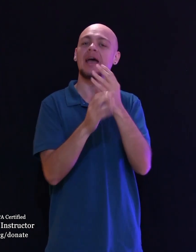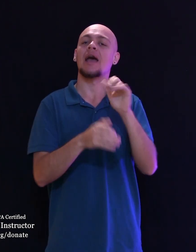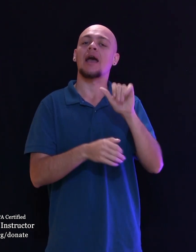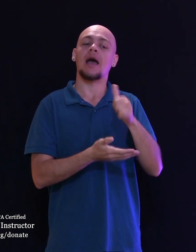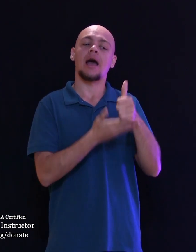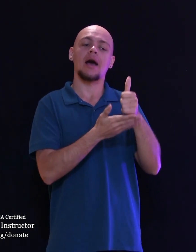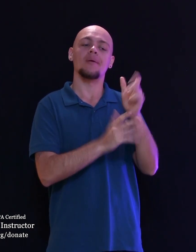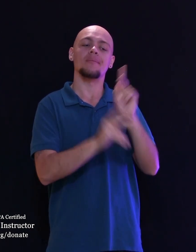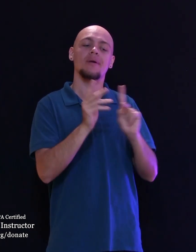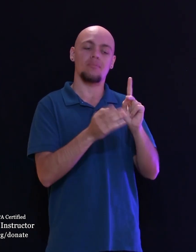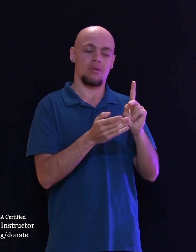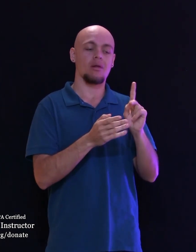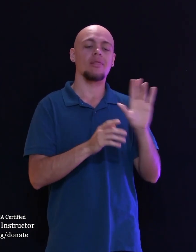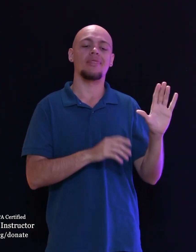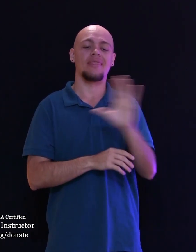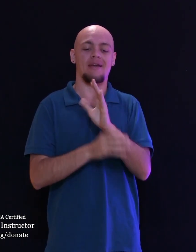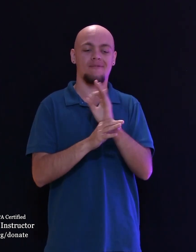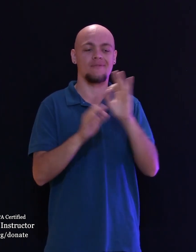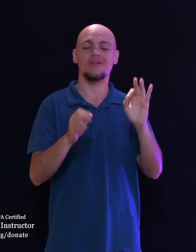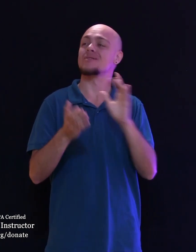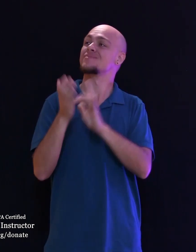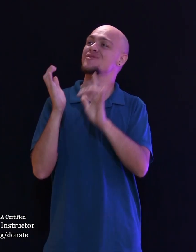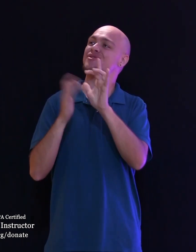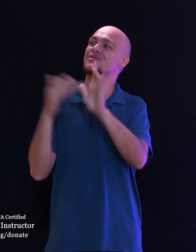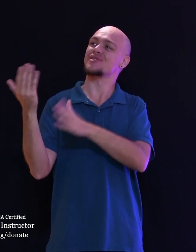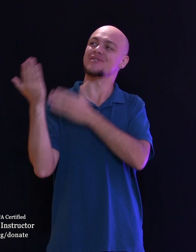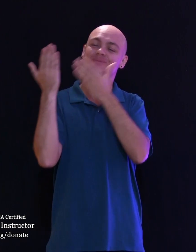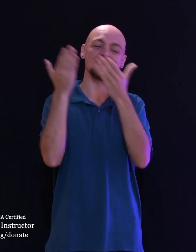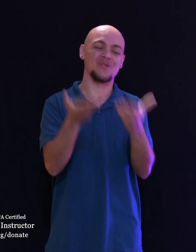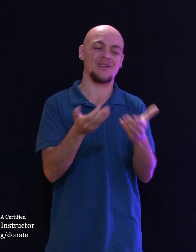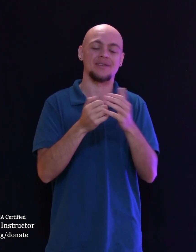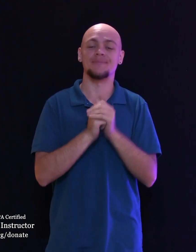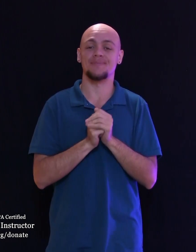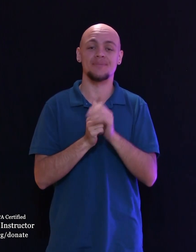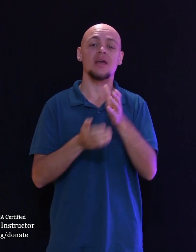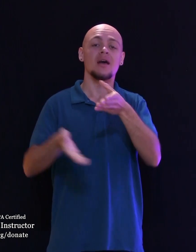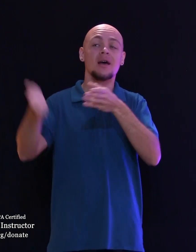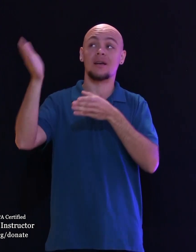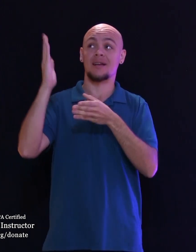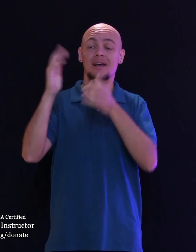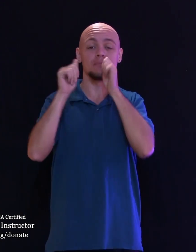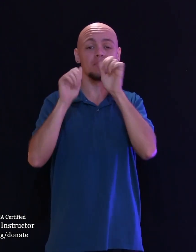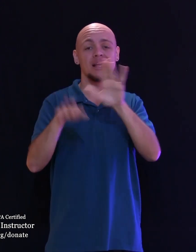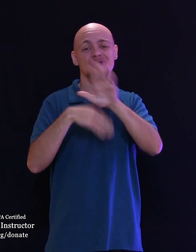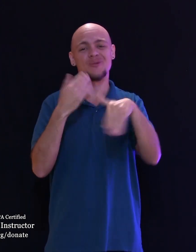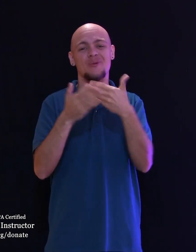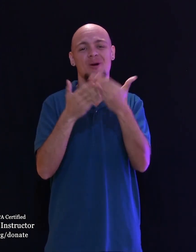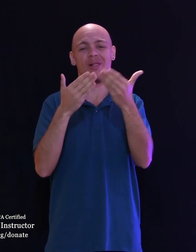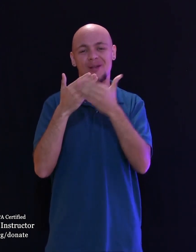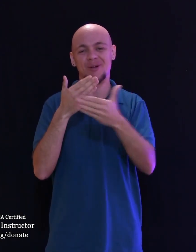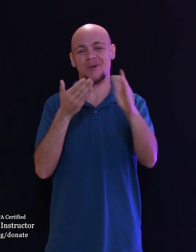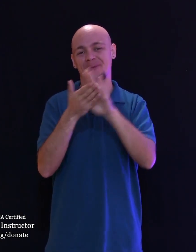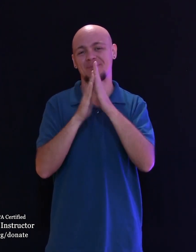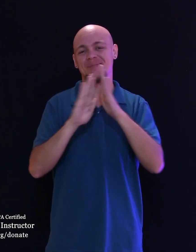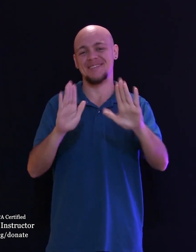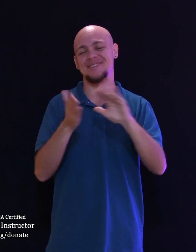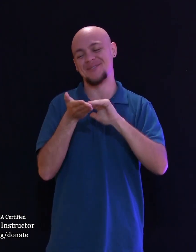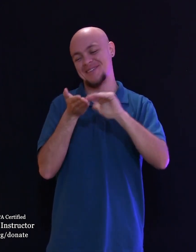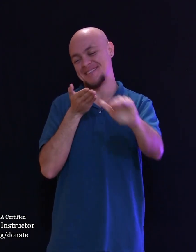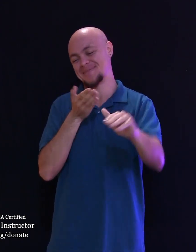help others to find the way to live out the freedom that Jesus has provided with us. God bless you all. Go in peace.